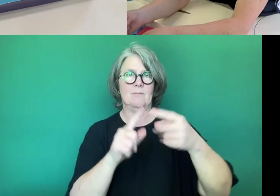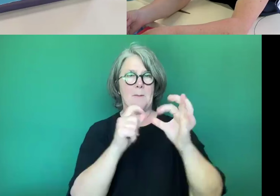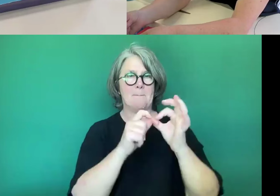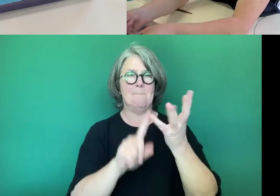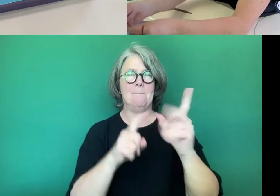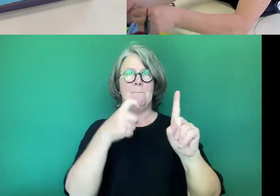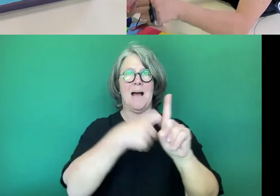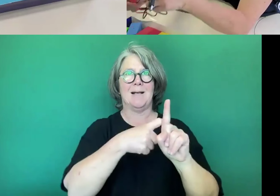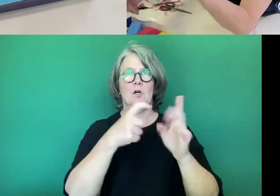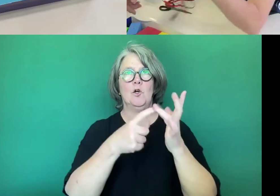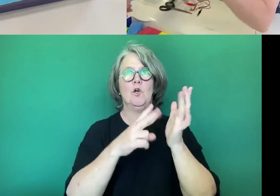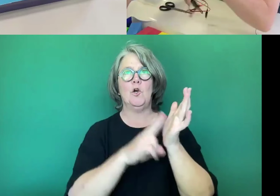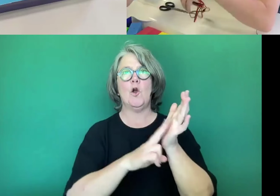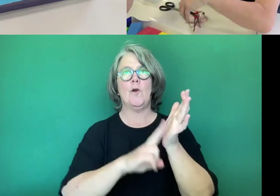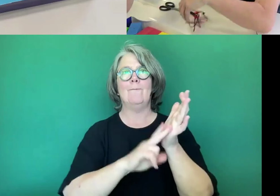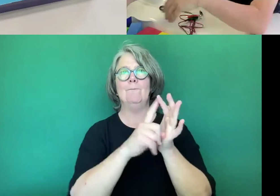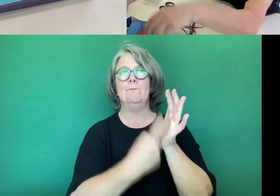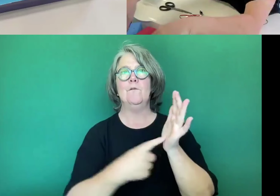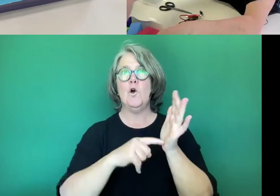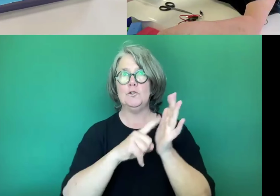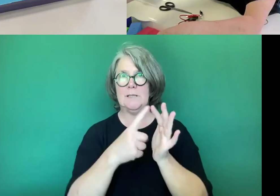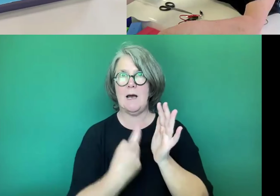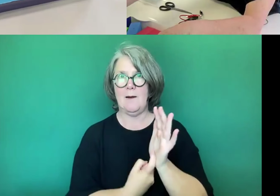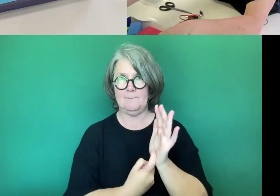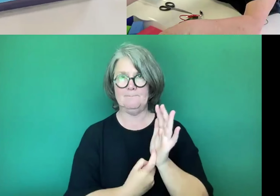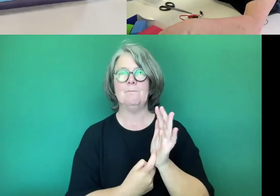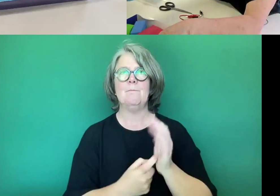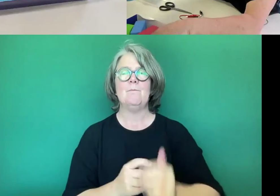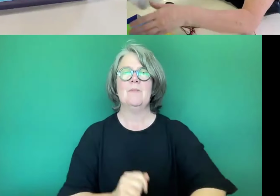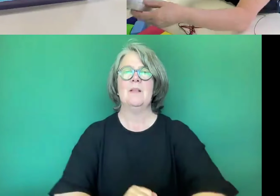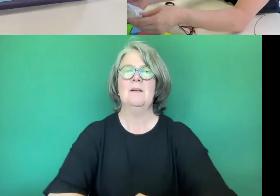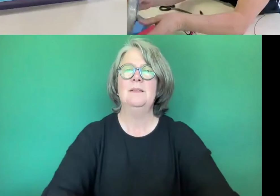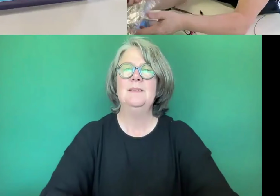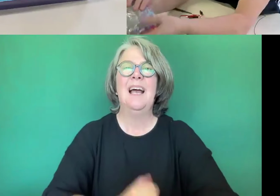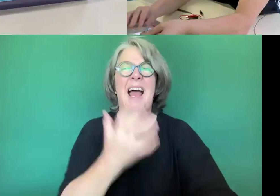have a discussion in a minute when we make our power block.